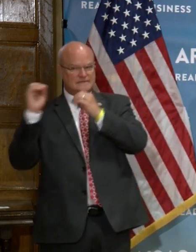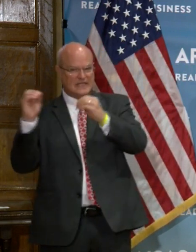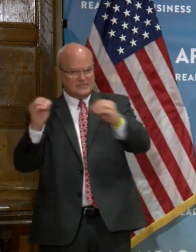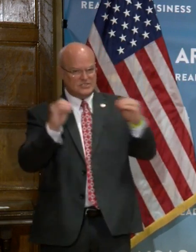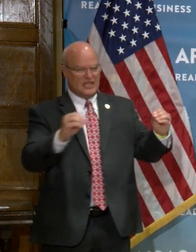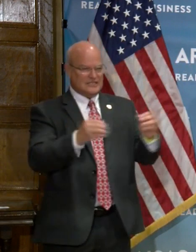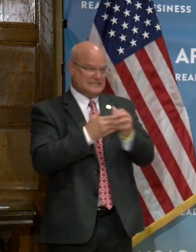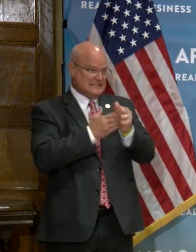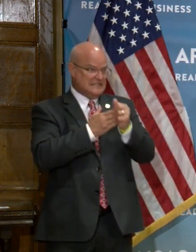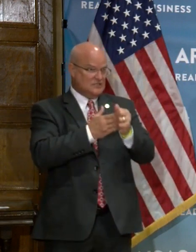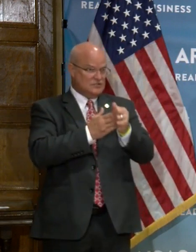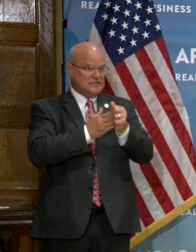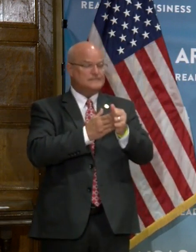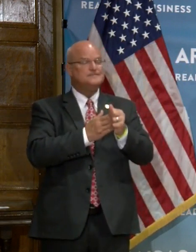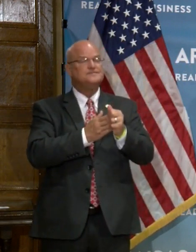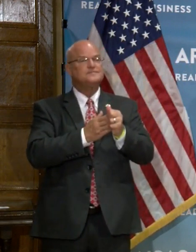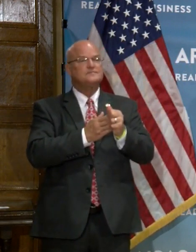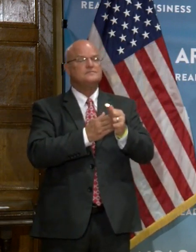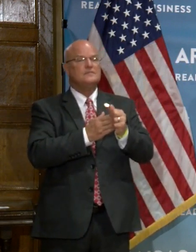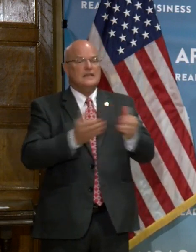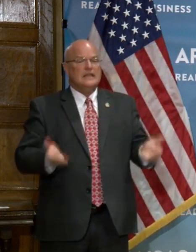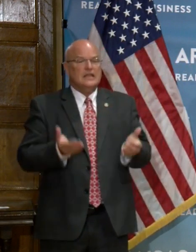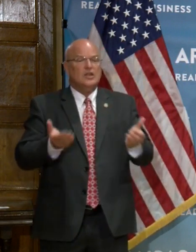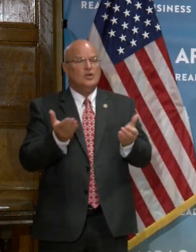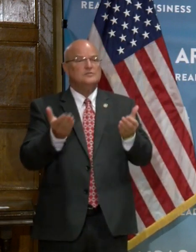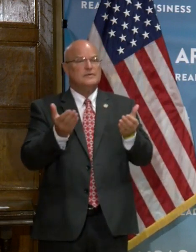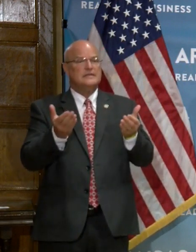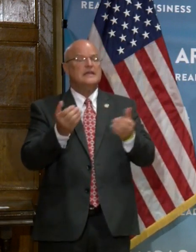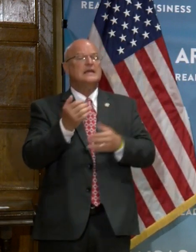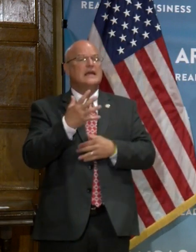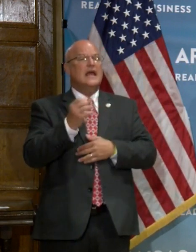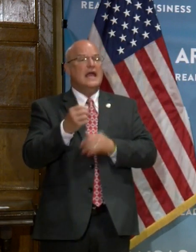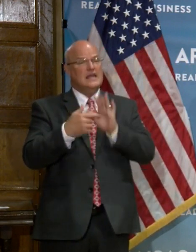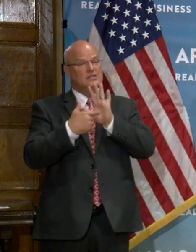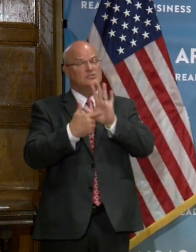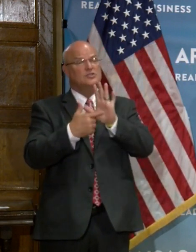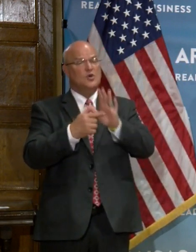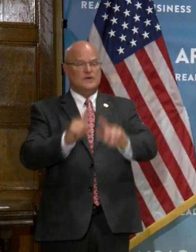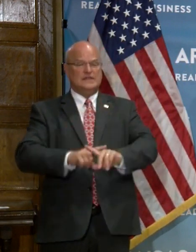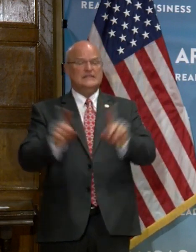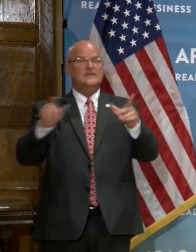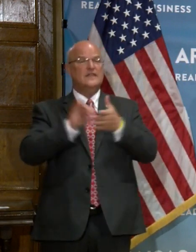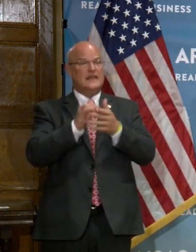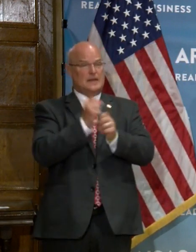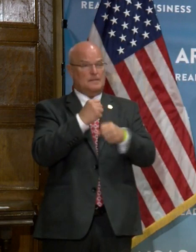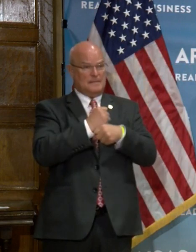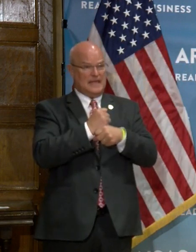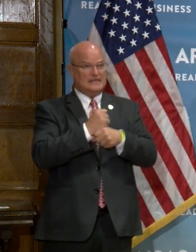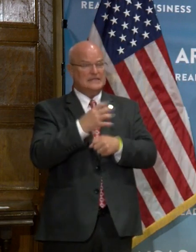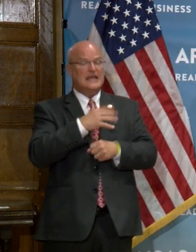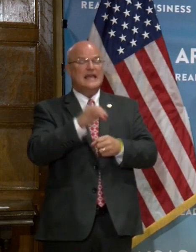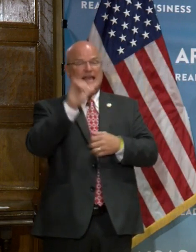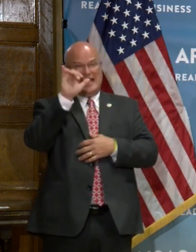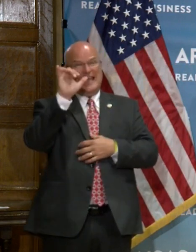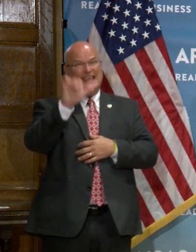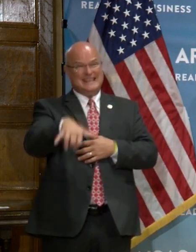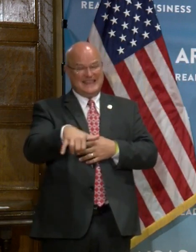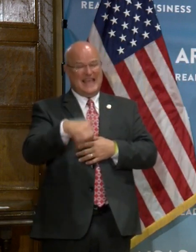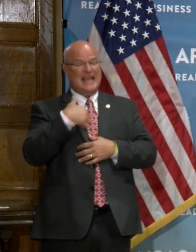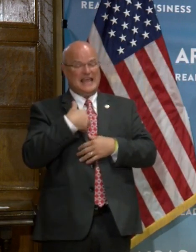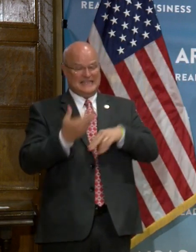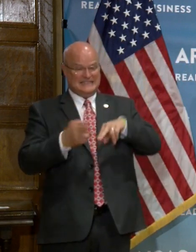education, of leadership, of encouragement, and showing the difference that it makes. And that